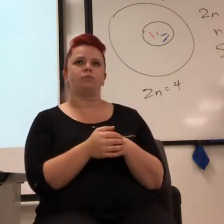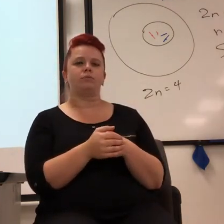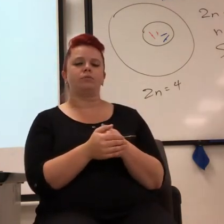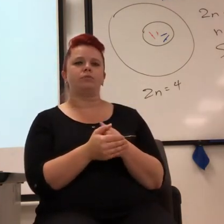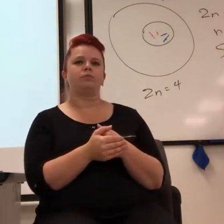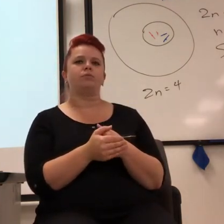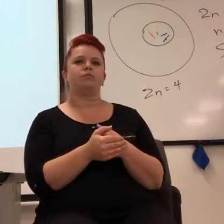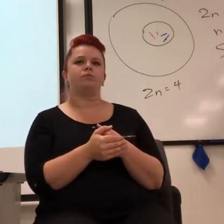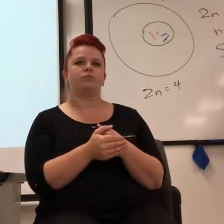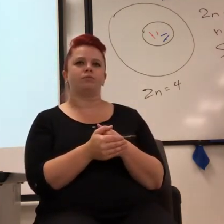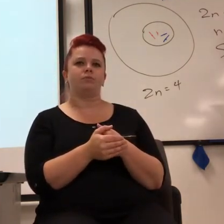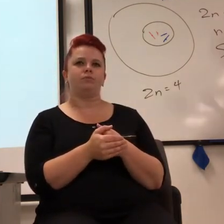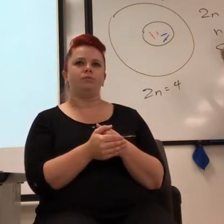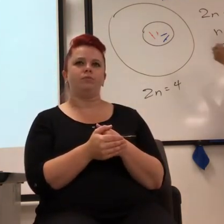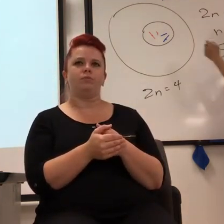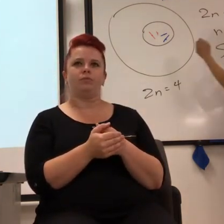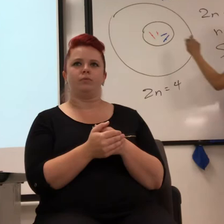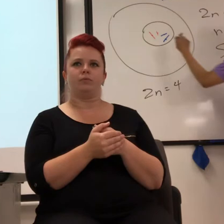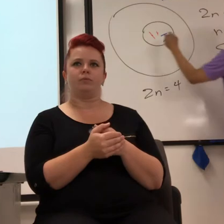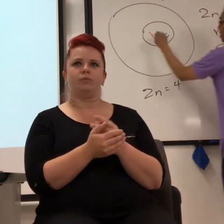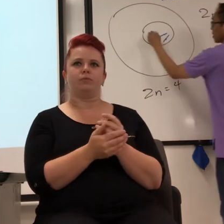I'm just going to add to my picture here.